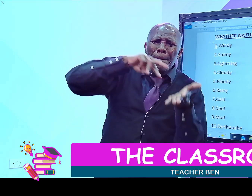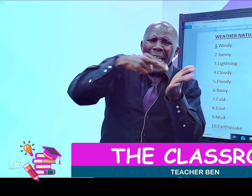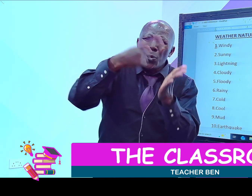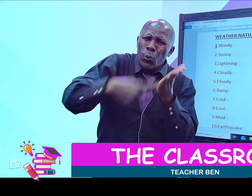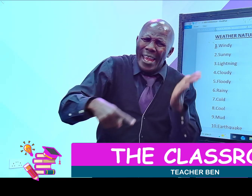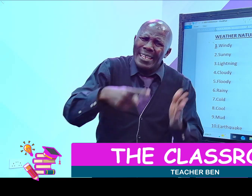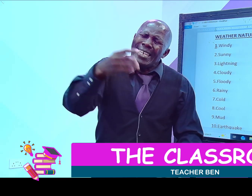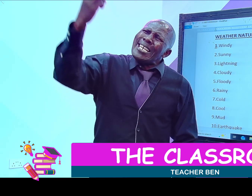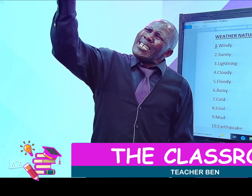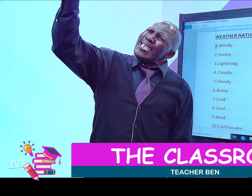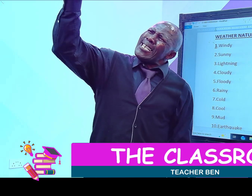what does that sign mean?